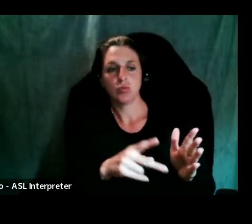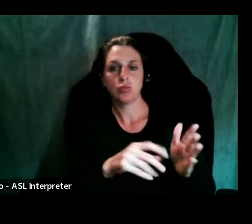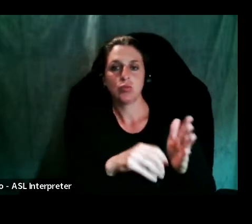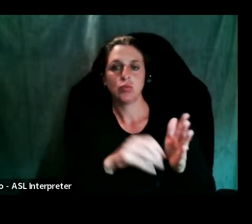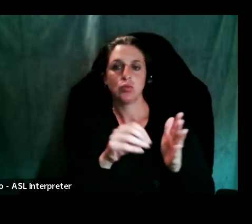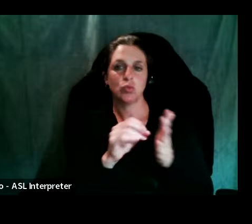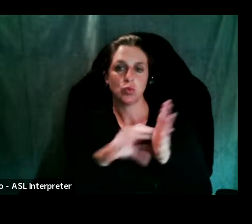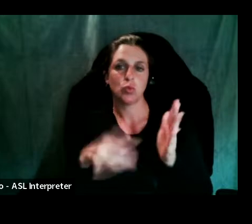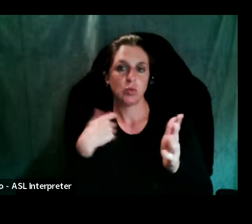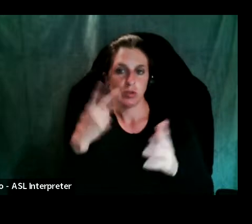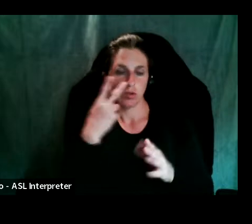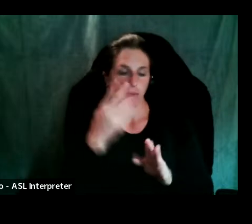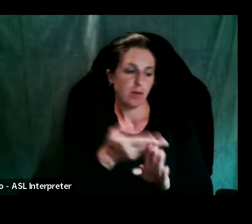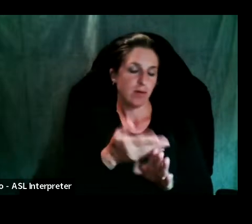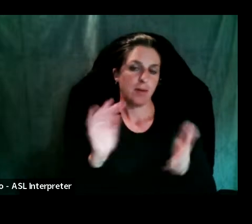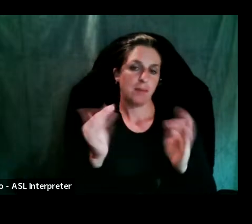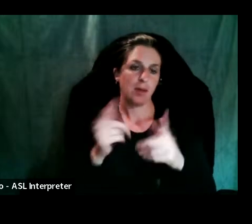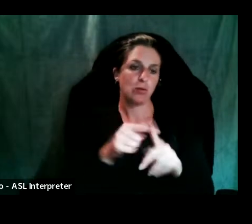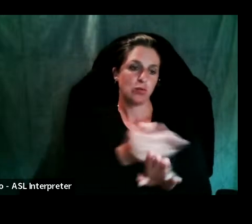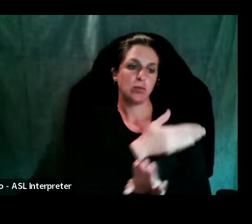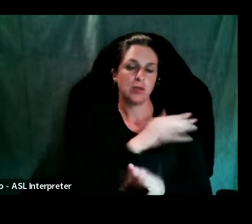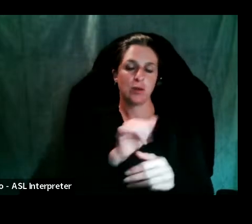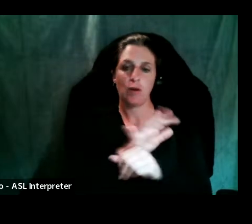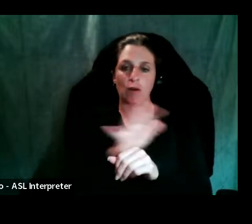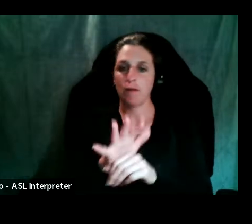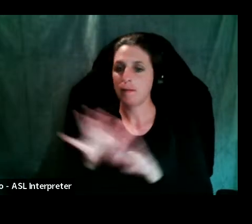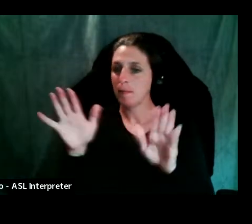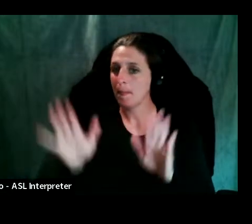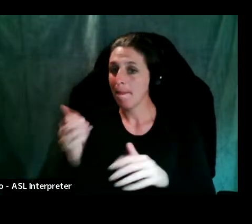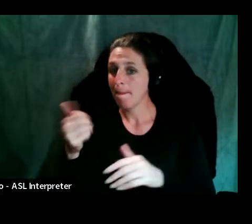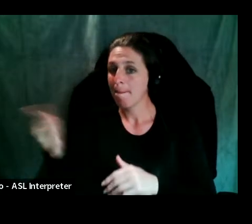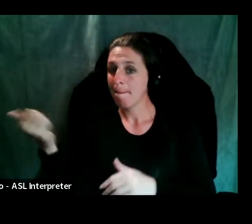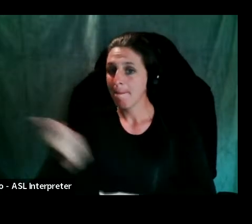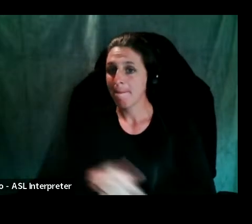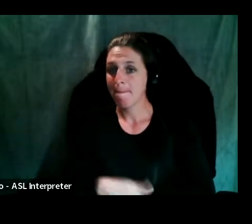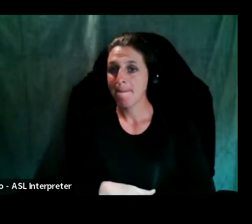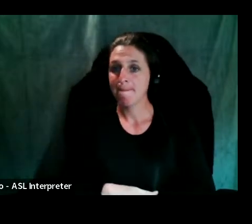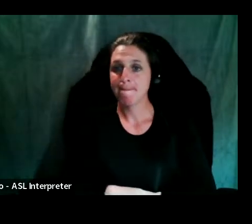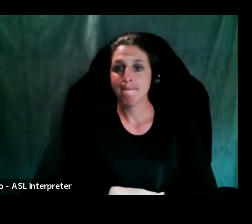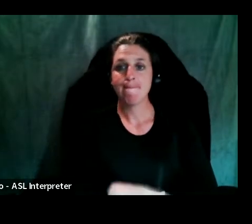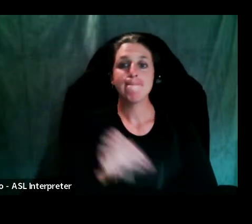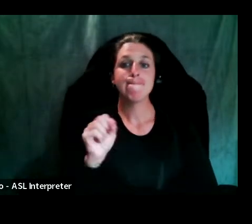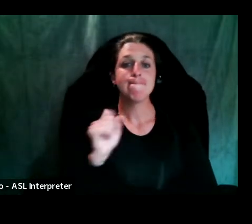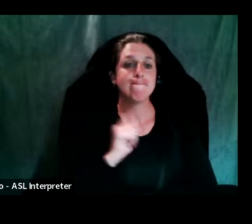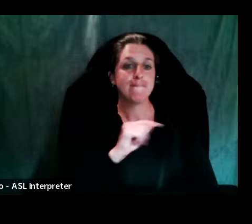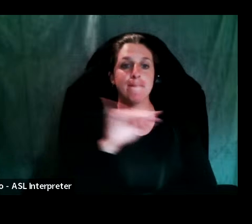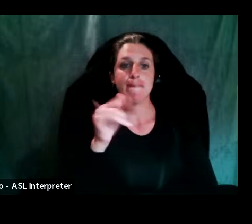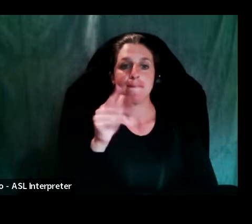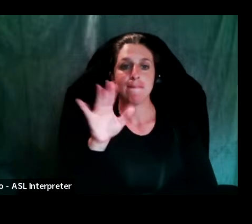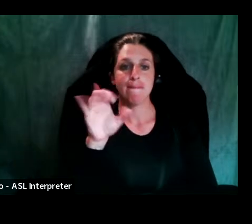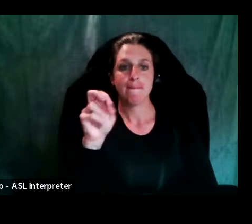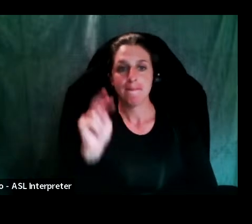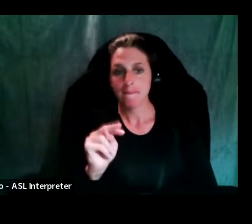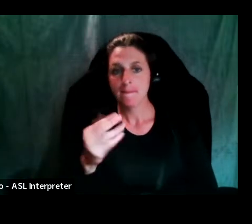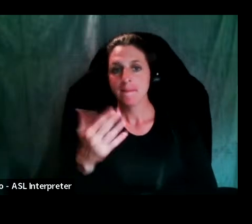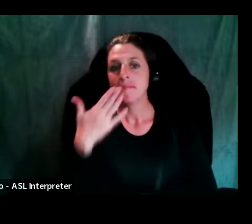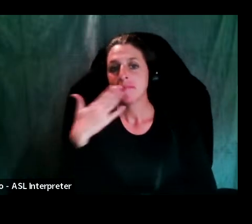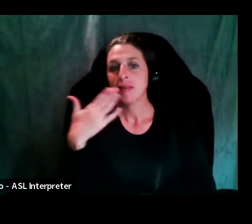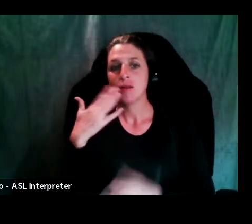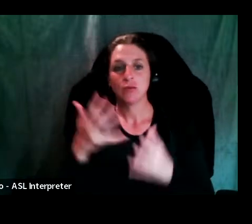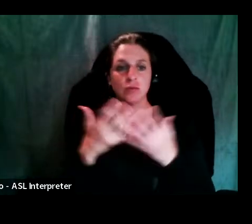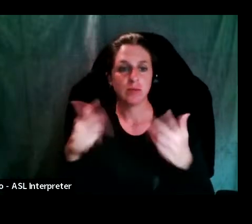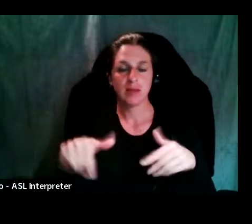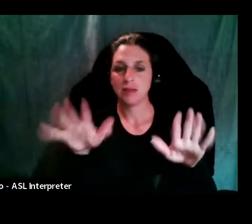Yeah. Thank you so much. Great. Is there anybody else? Yes, Trustee Jacobson. Thank you so much. This